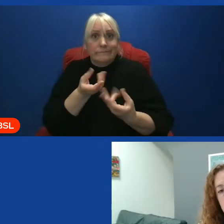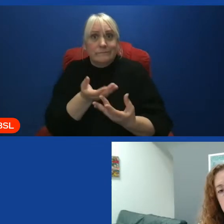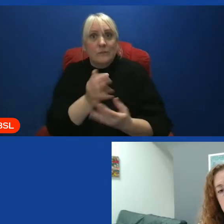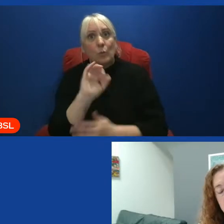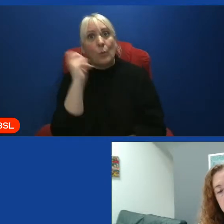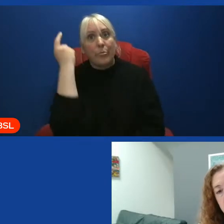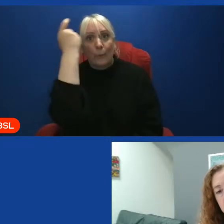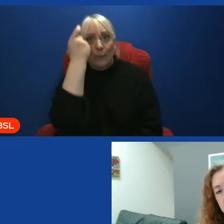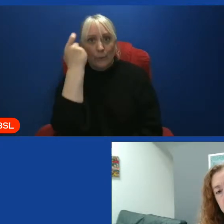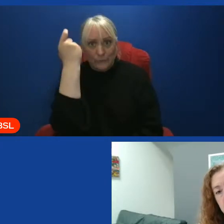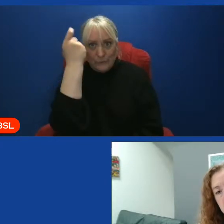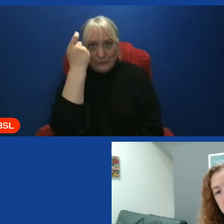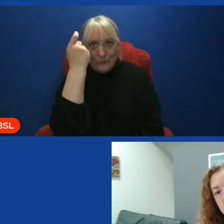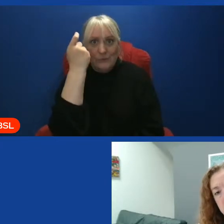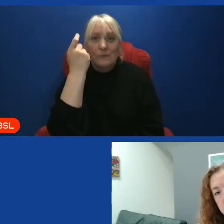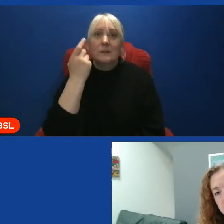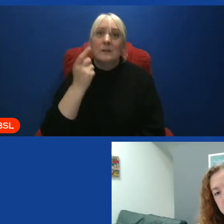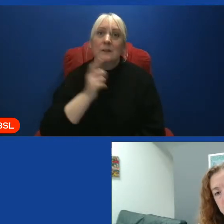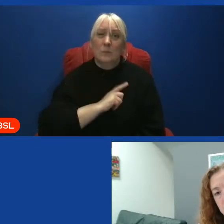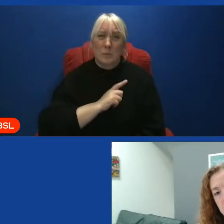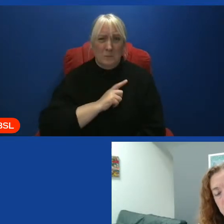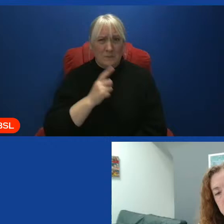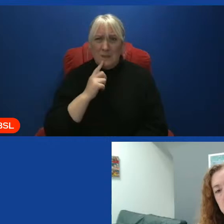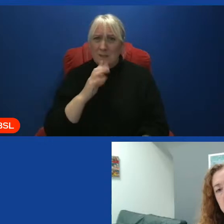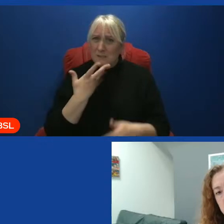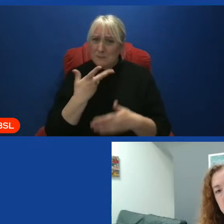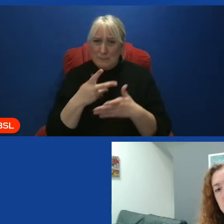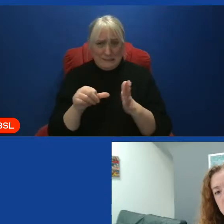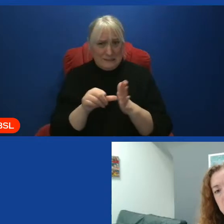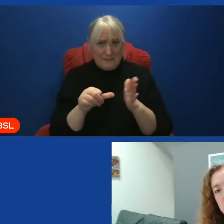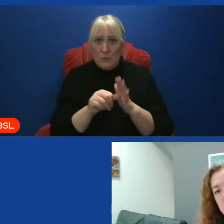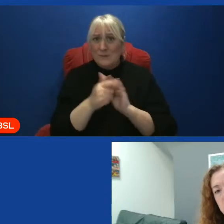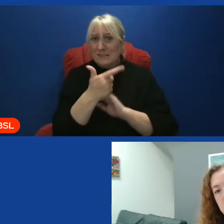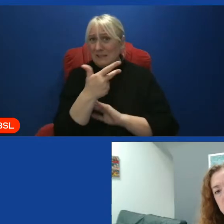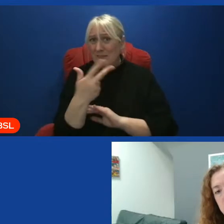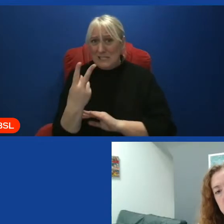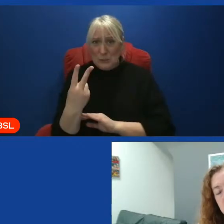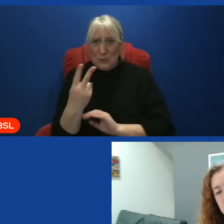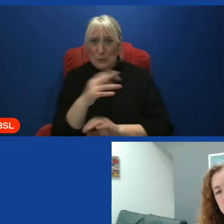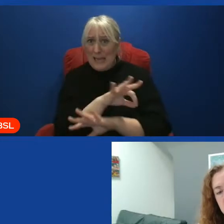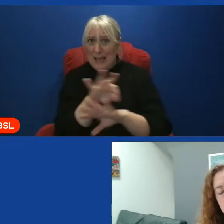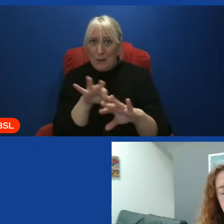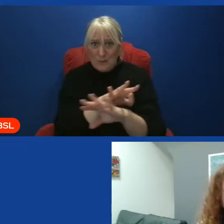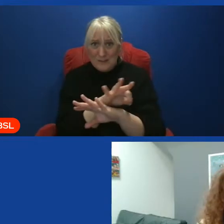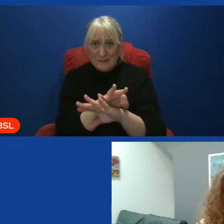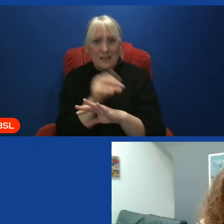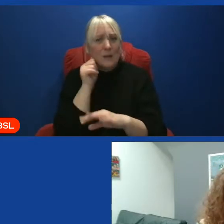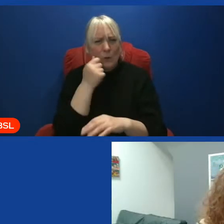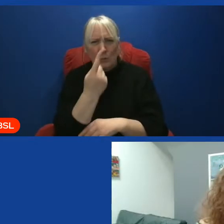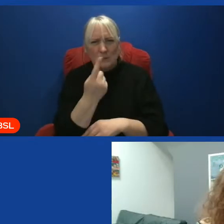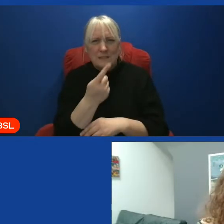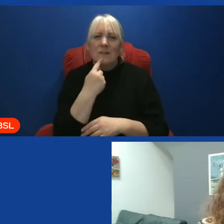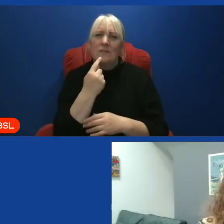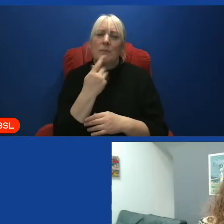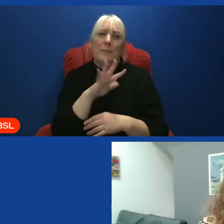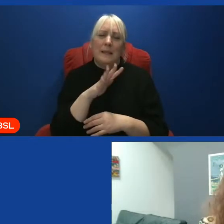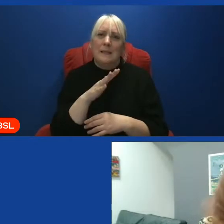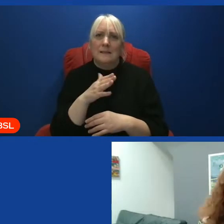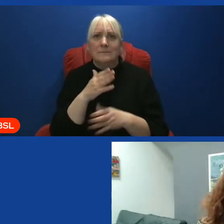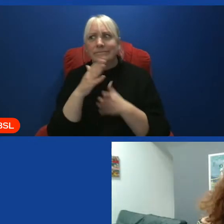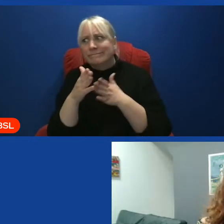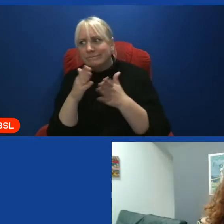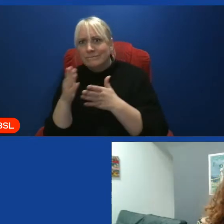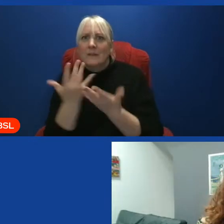as to what has been a very intense sort of 72 hours or so. I know you've done a lot of media over the